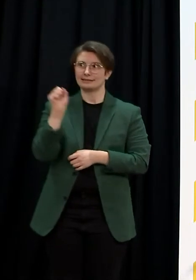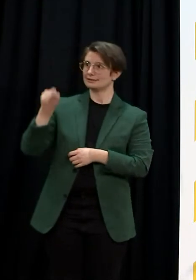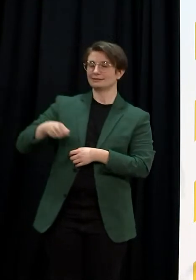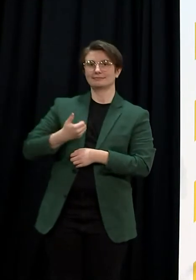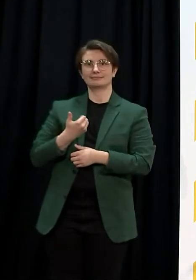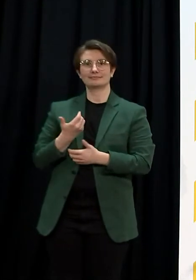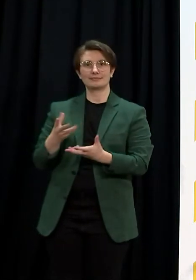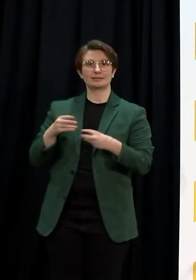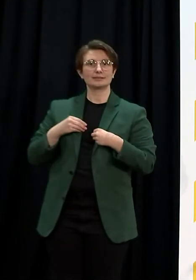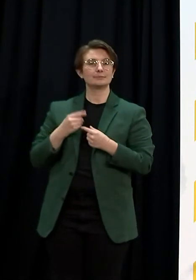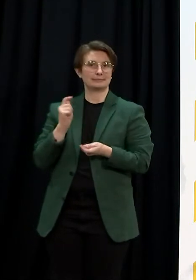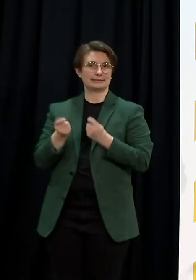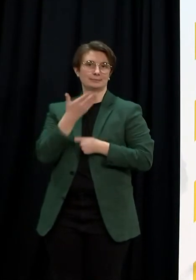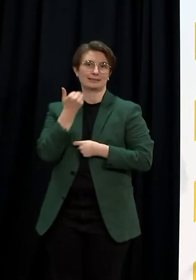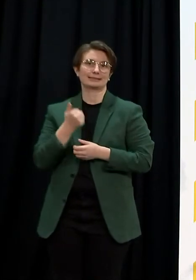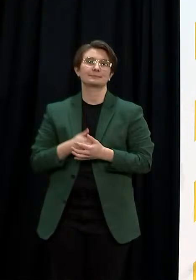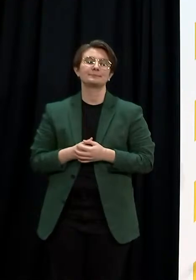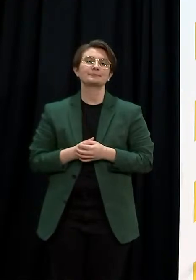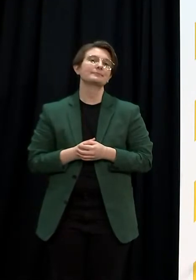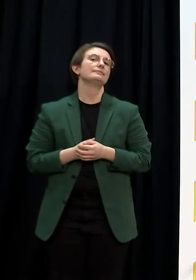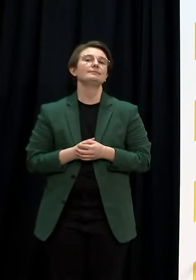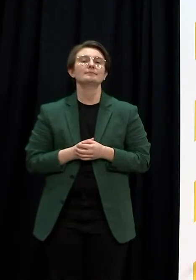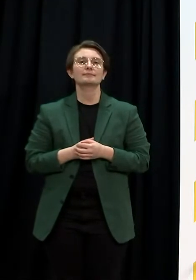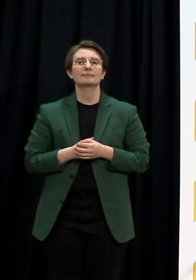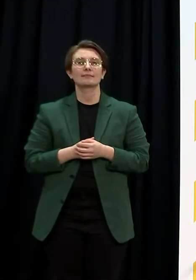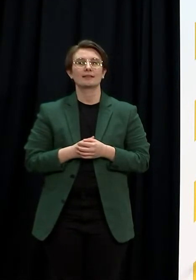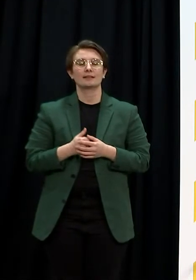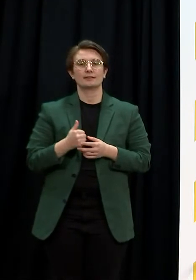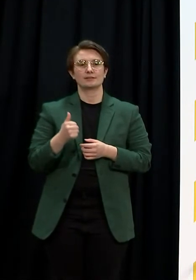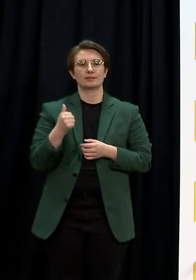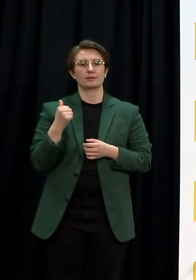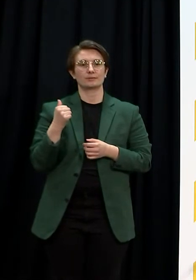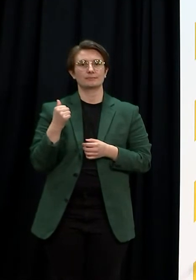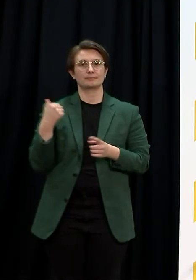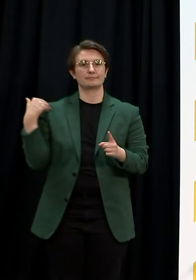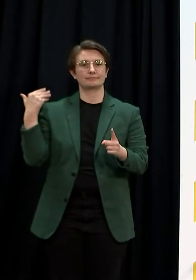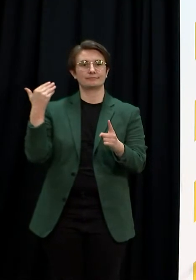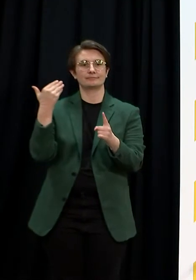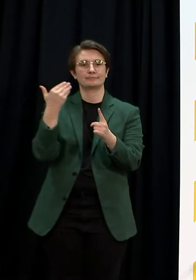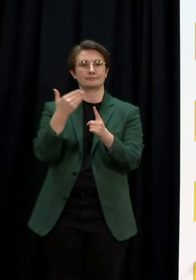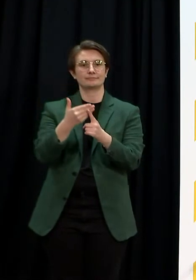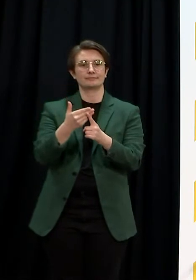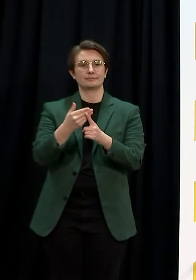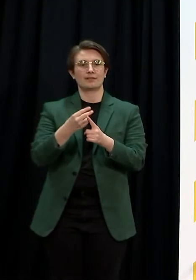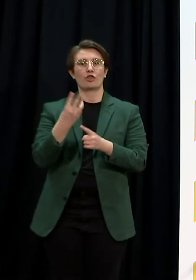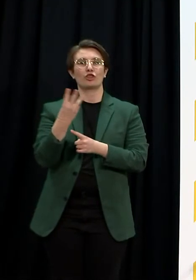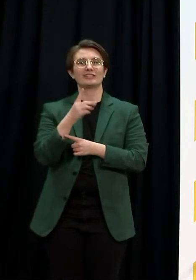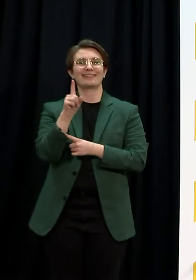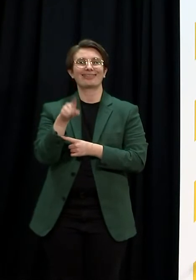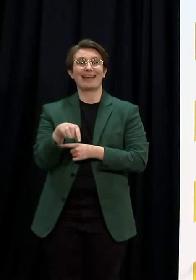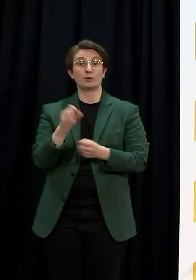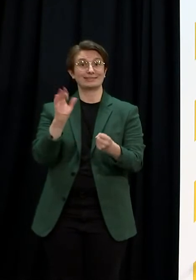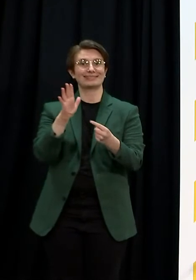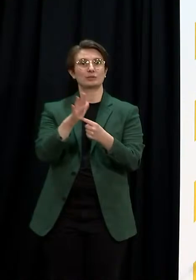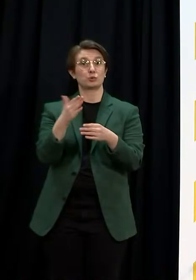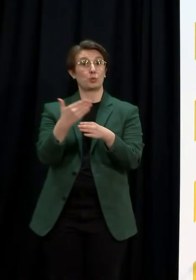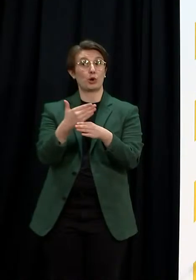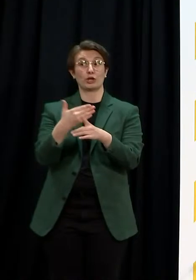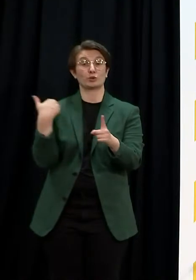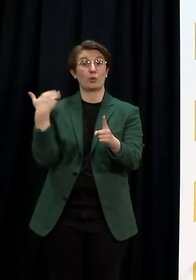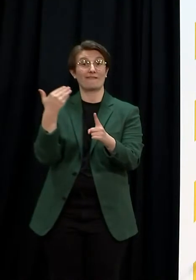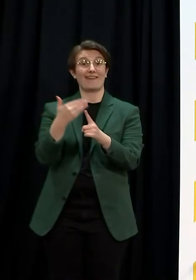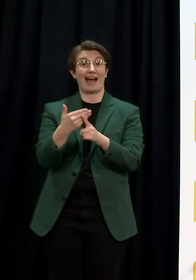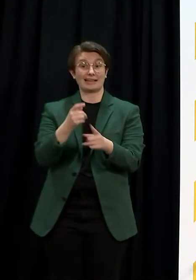since the 1st of September, more than 13,000 essential workers have been tested, with no positive cases to date.